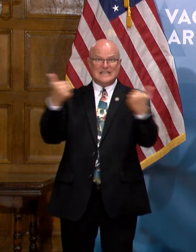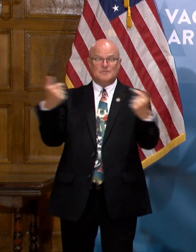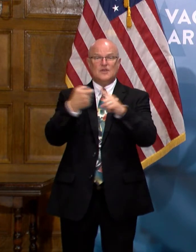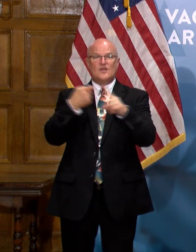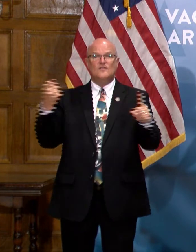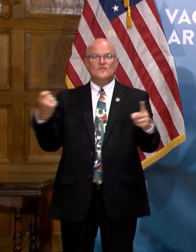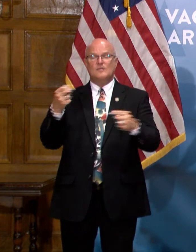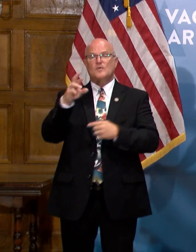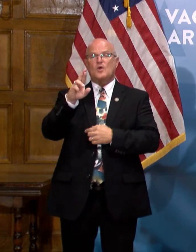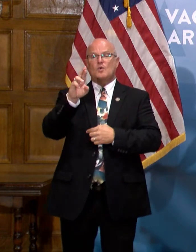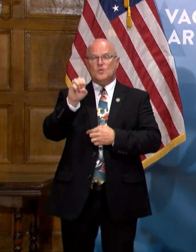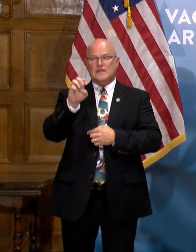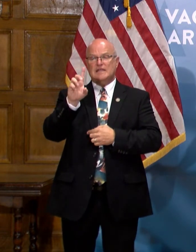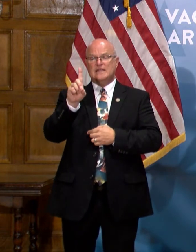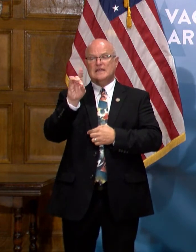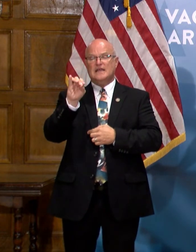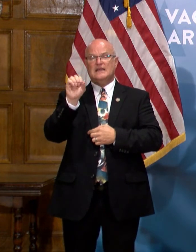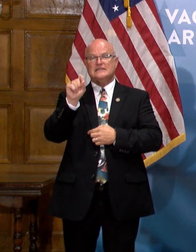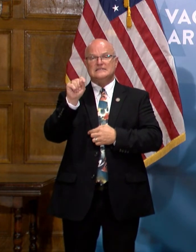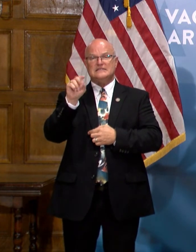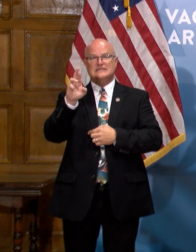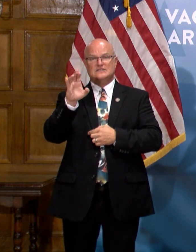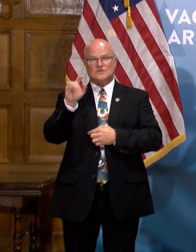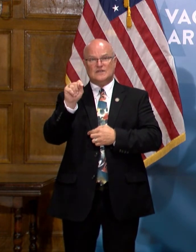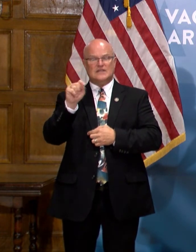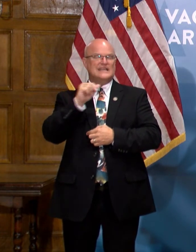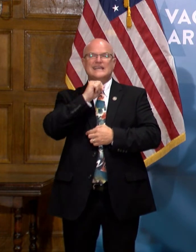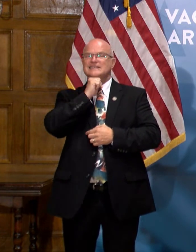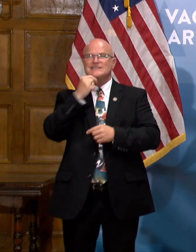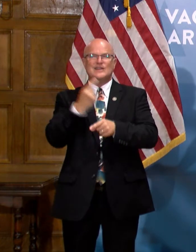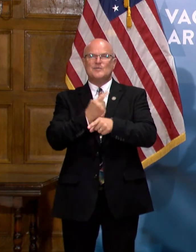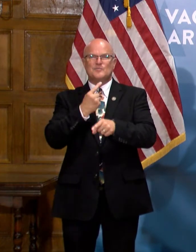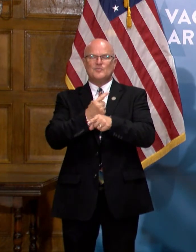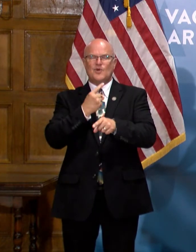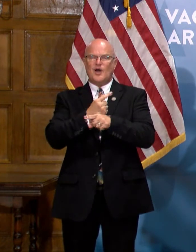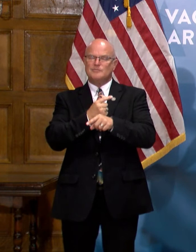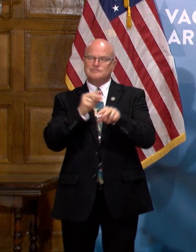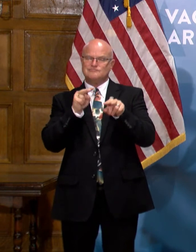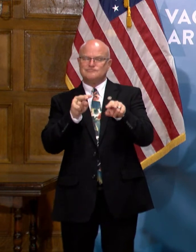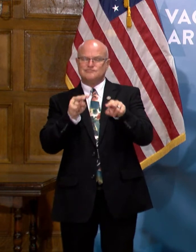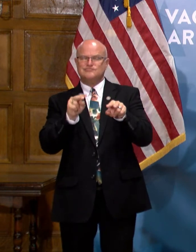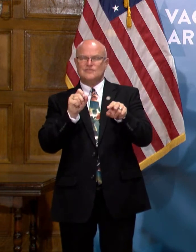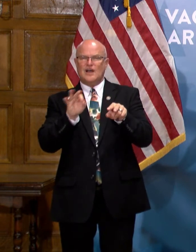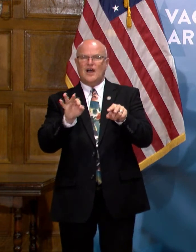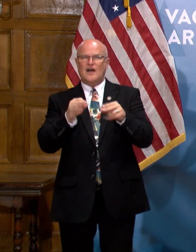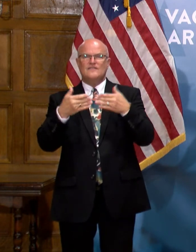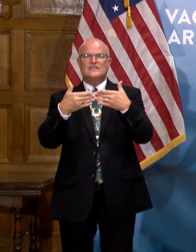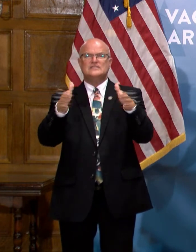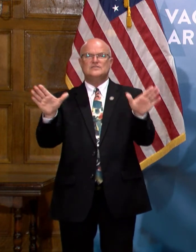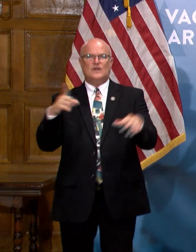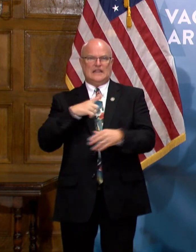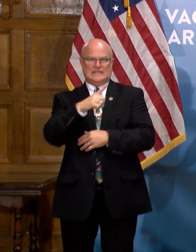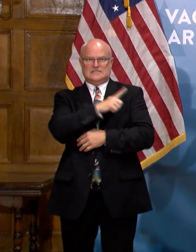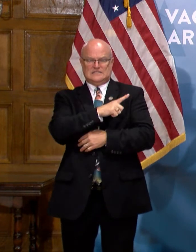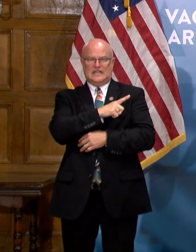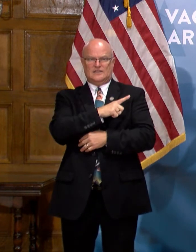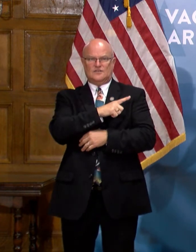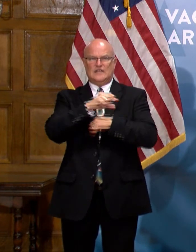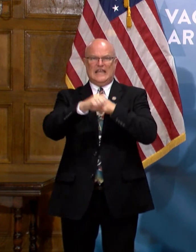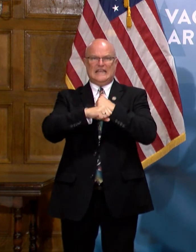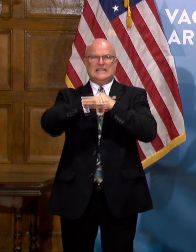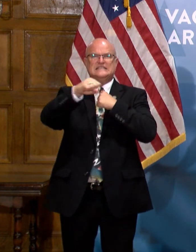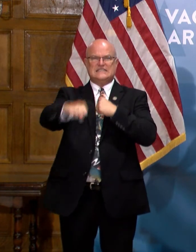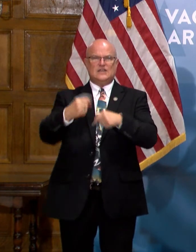from redistricting, in my view, is not a proper purview of the General Assembly in an